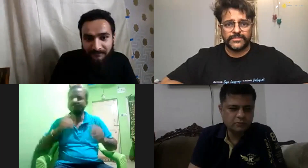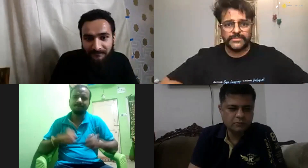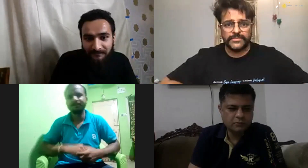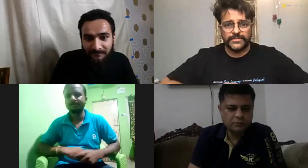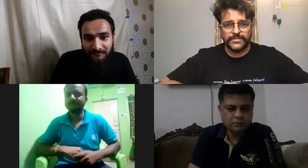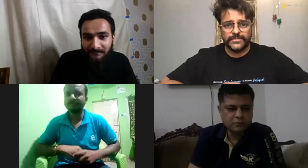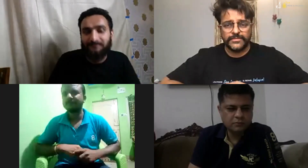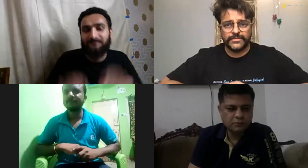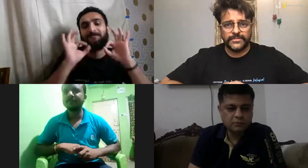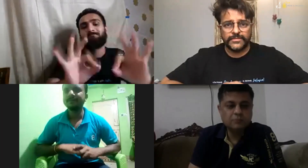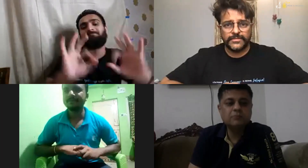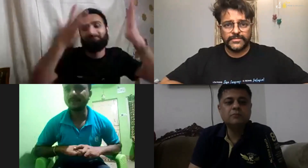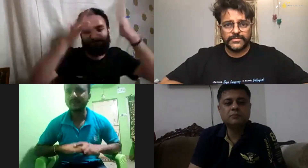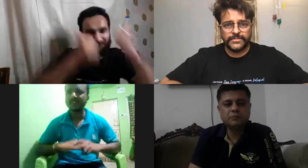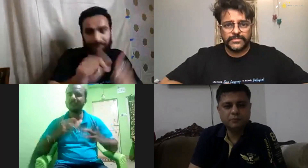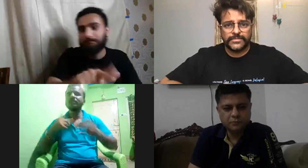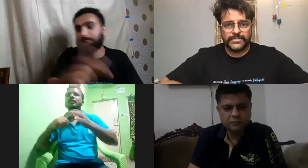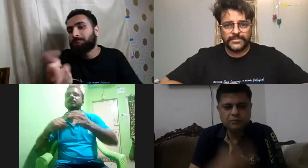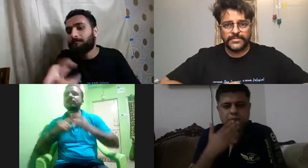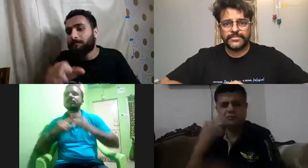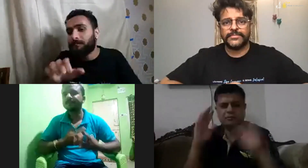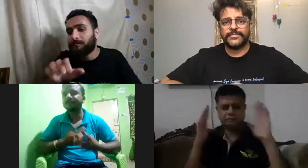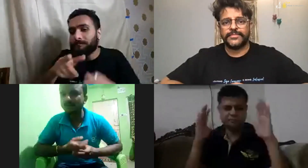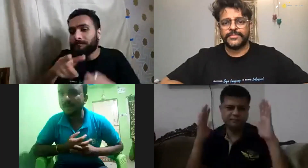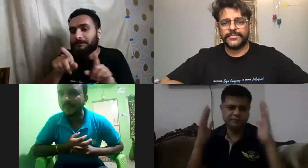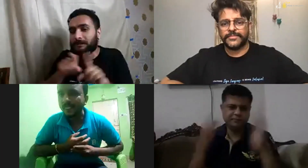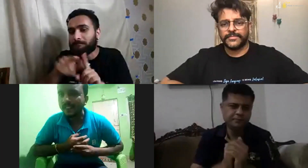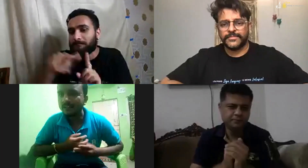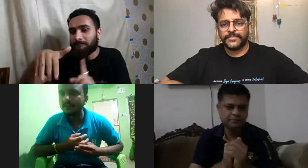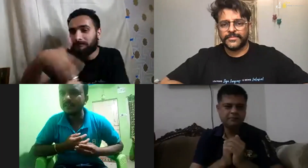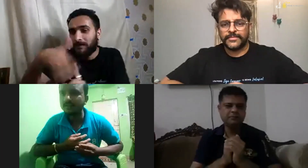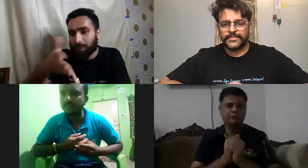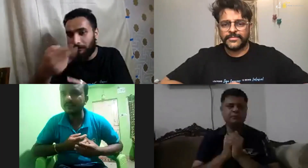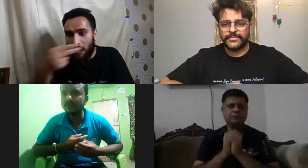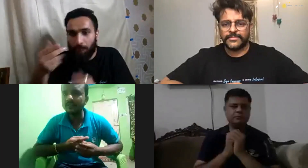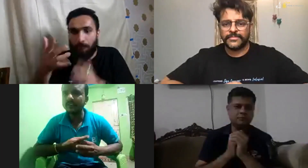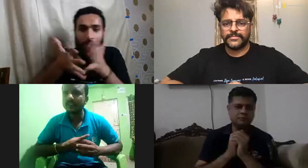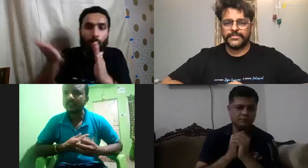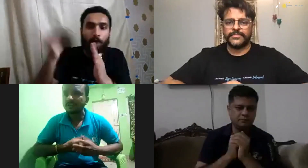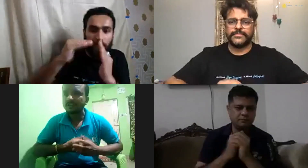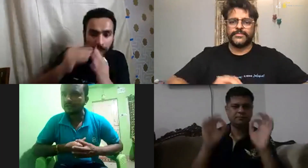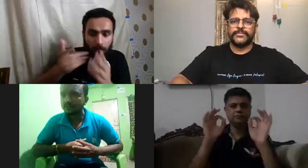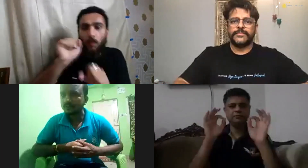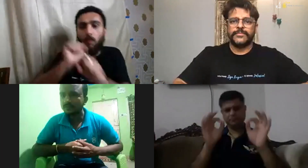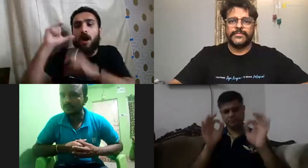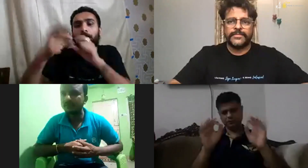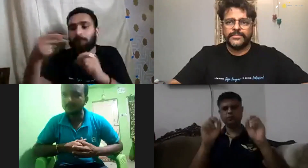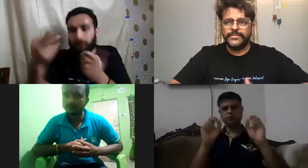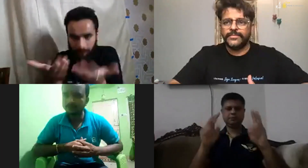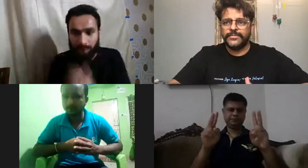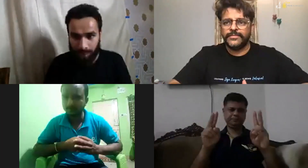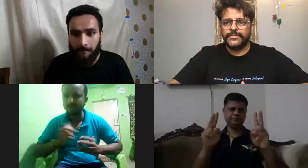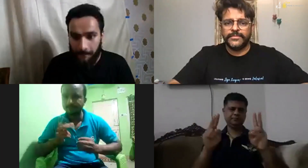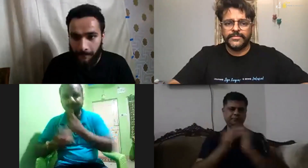No issues as such. Yeah. Awesome. That's great, Raghu. Next, similarly, could you tell us your name, your